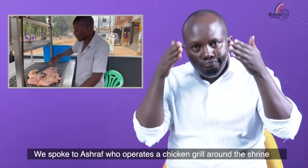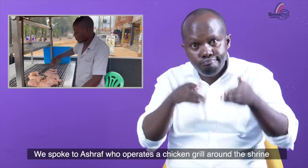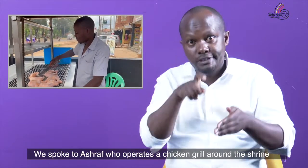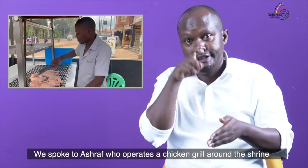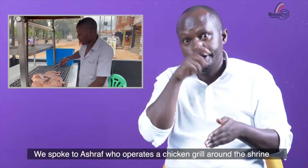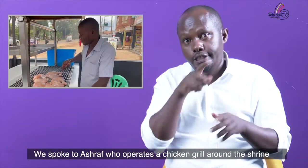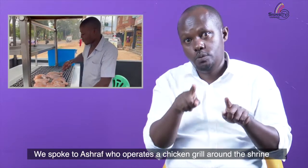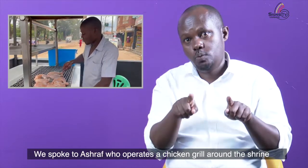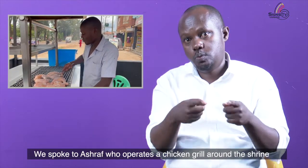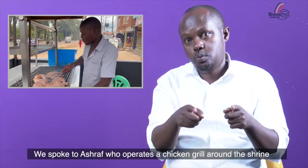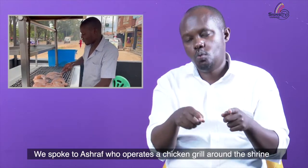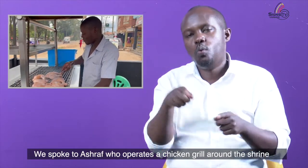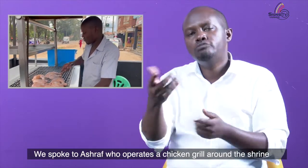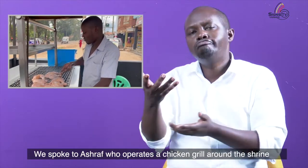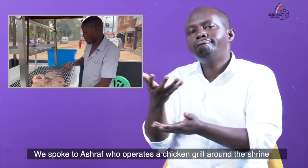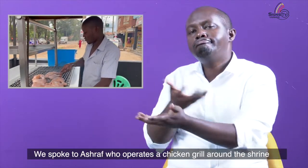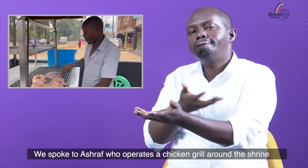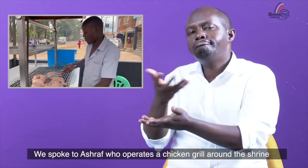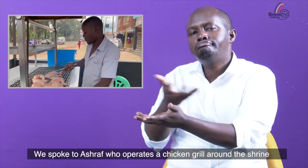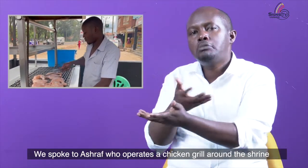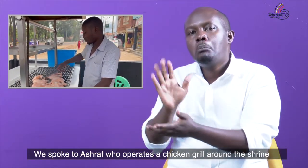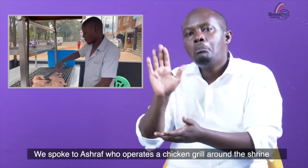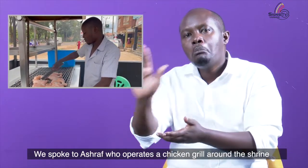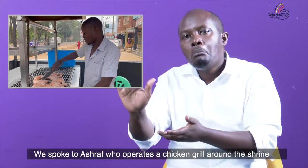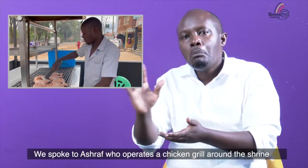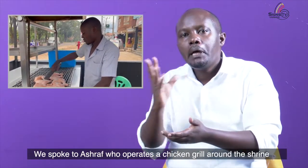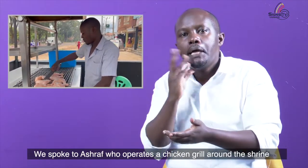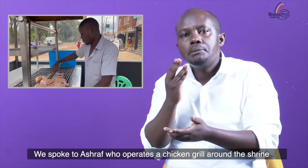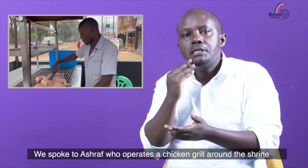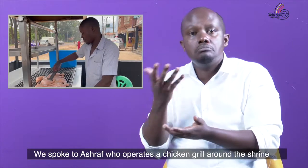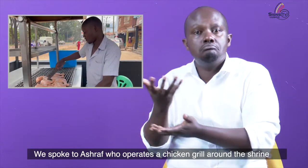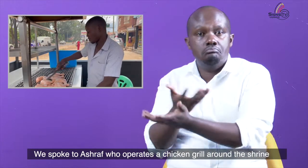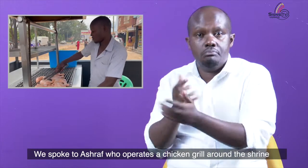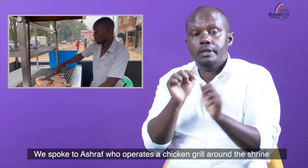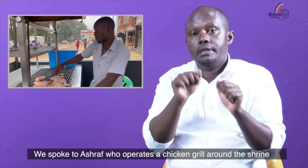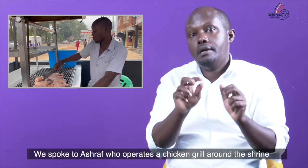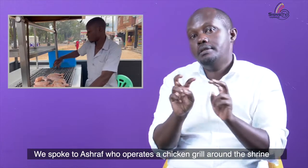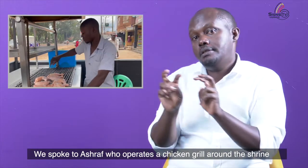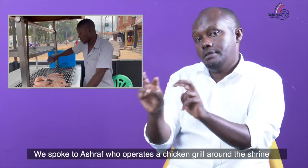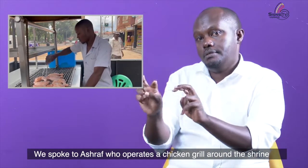We spoke to Ashrad, who operates a chicken grill around the shrine.